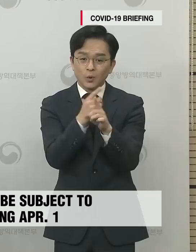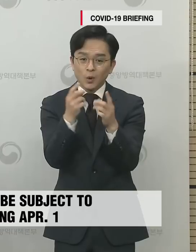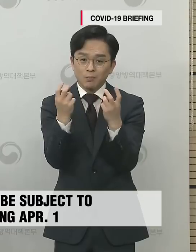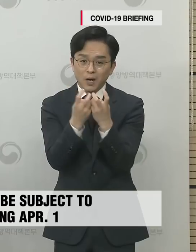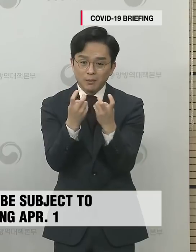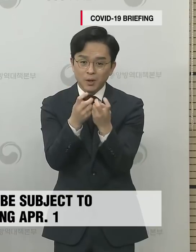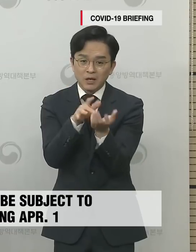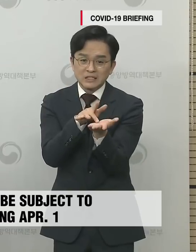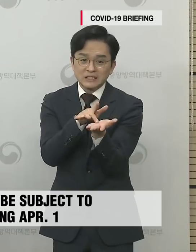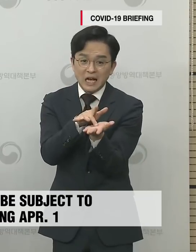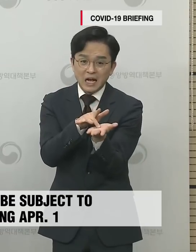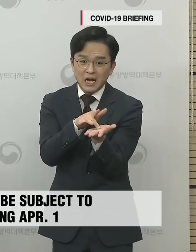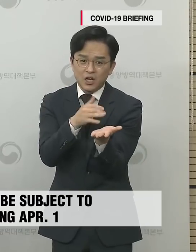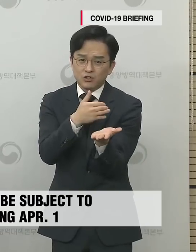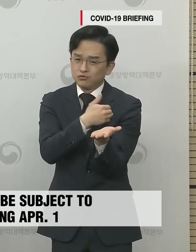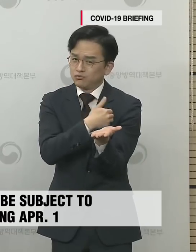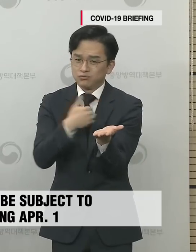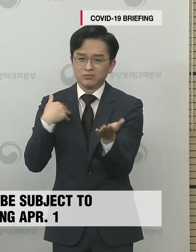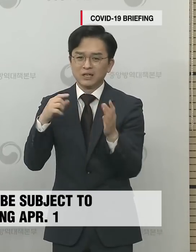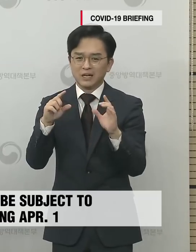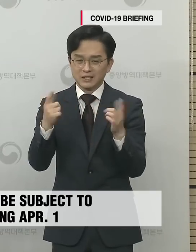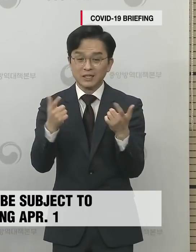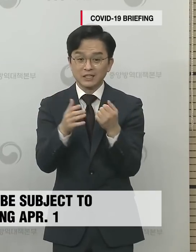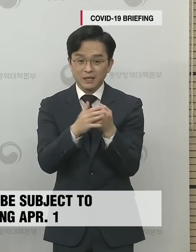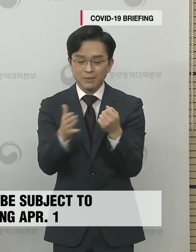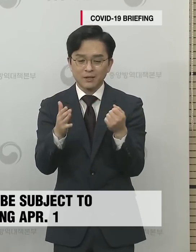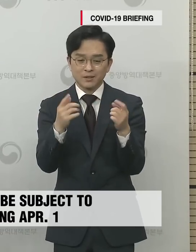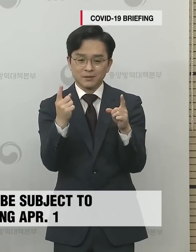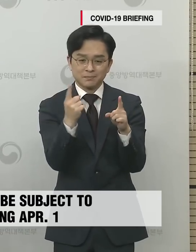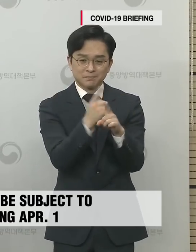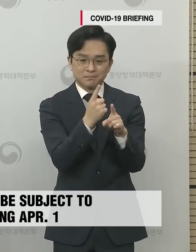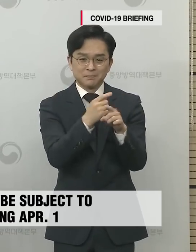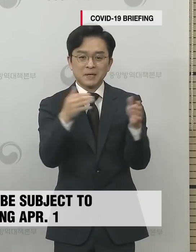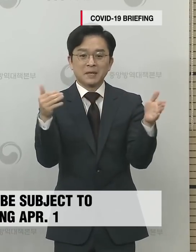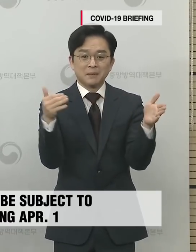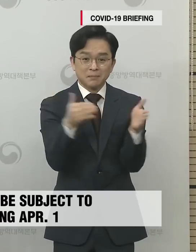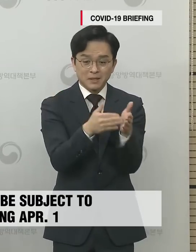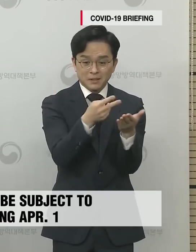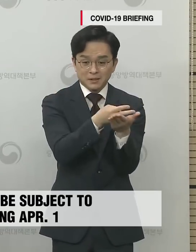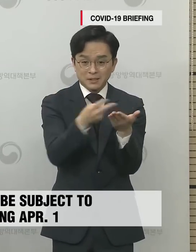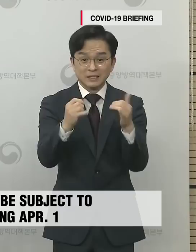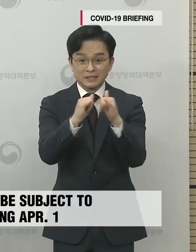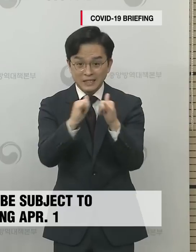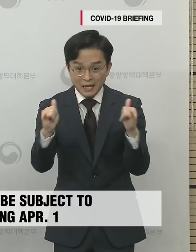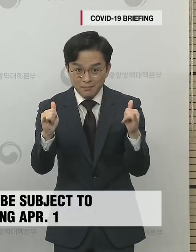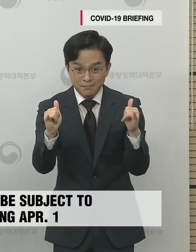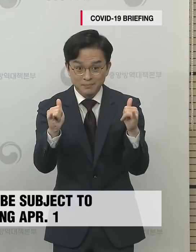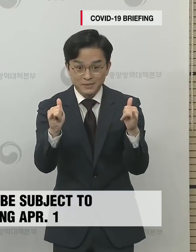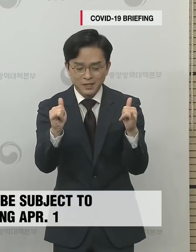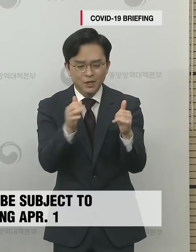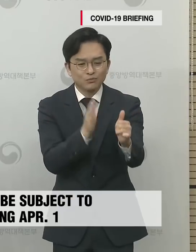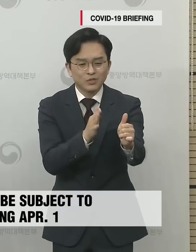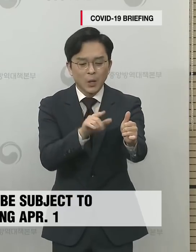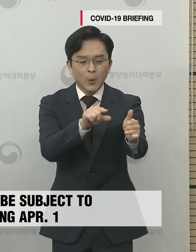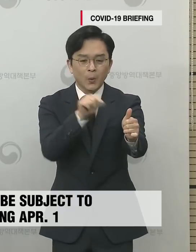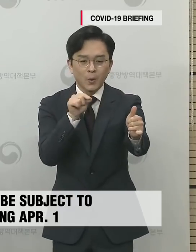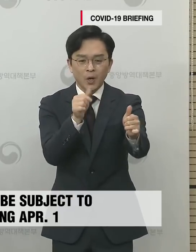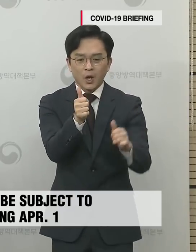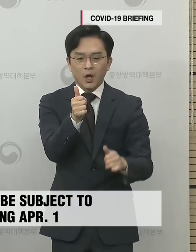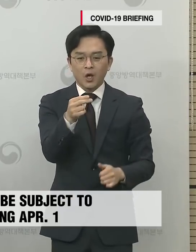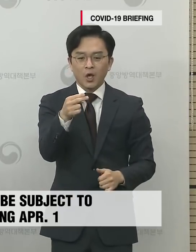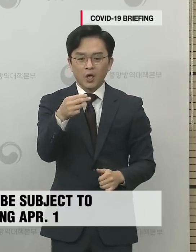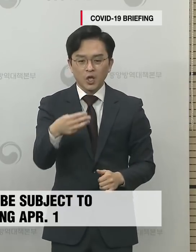see that the therapeutics have not yet effectively been developed. Therefore, we are trying